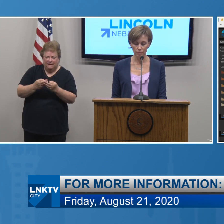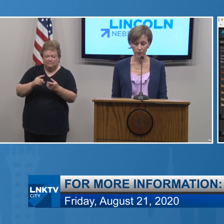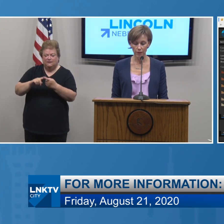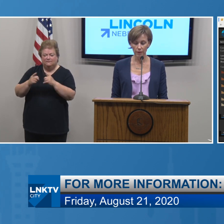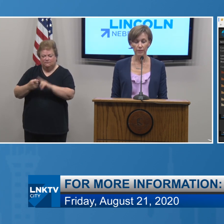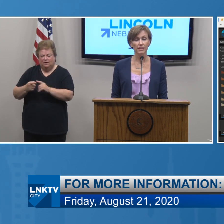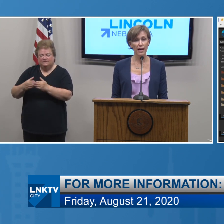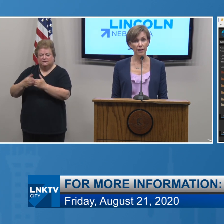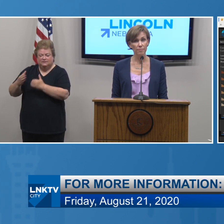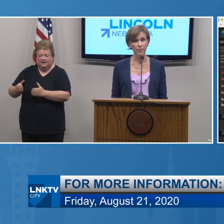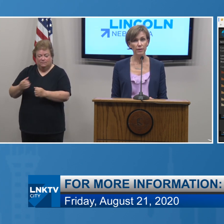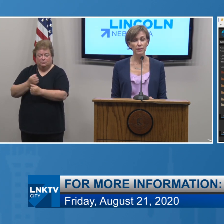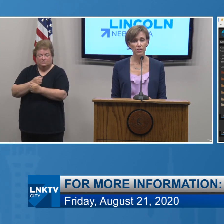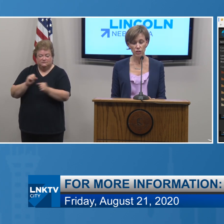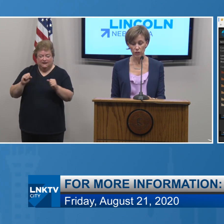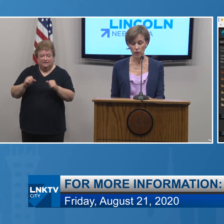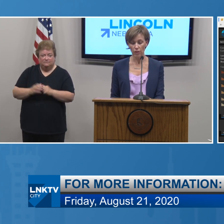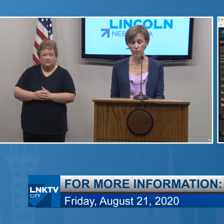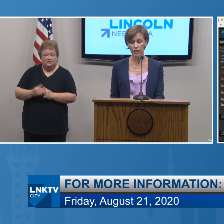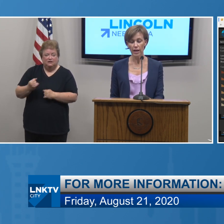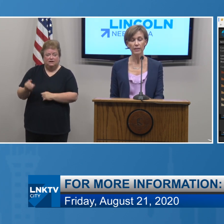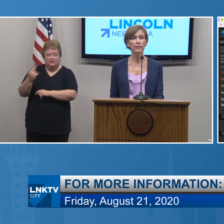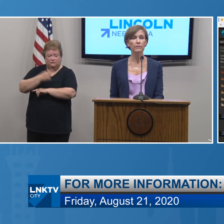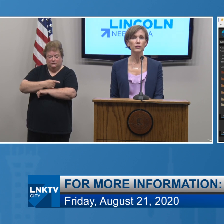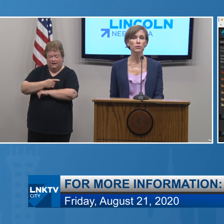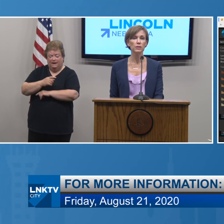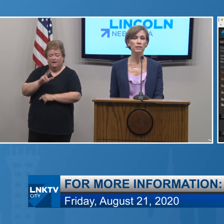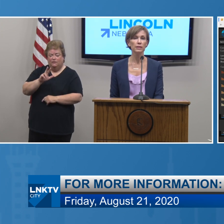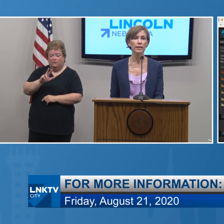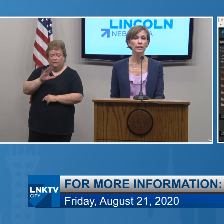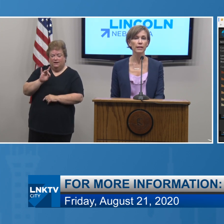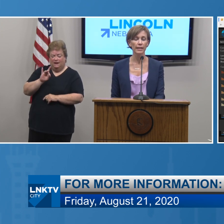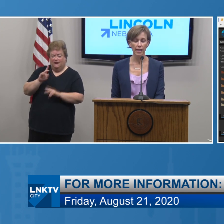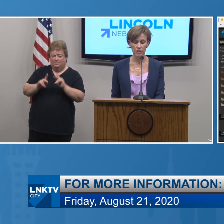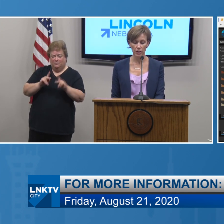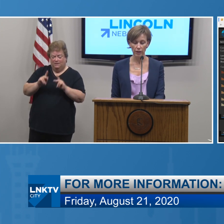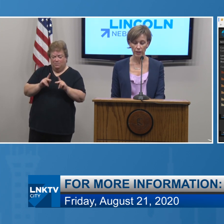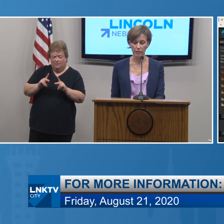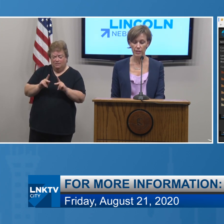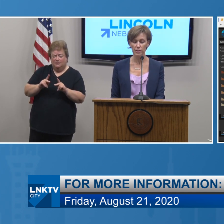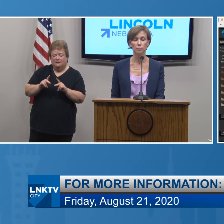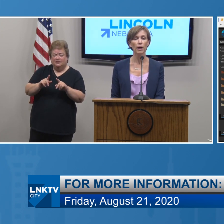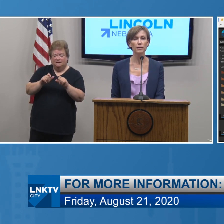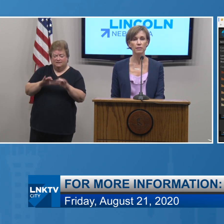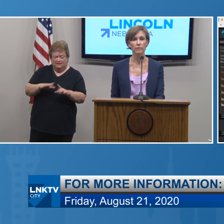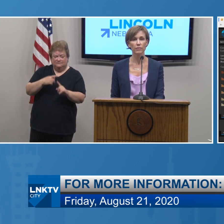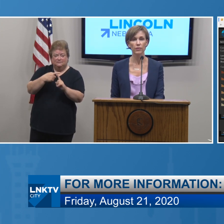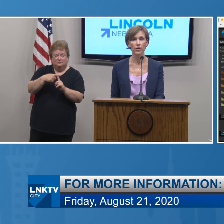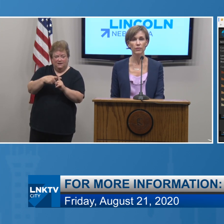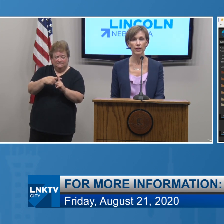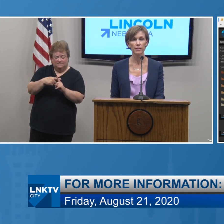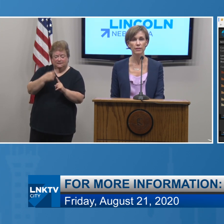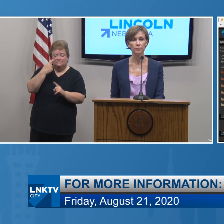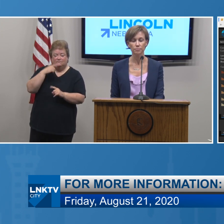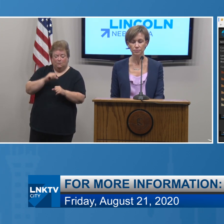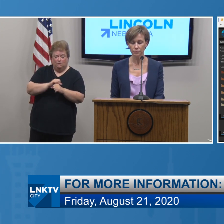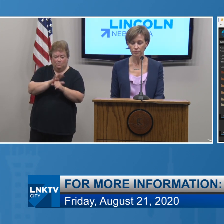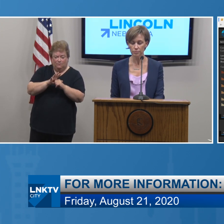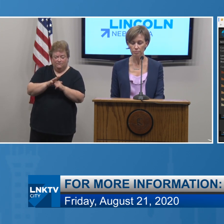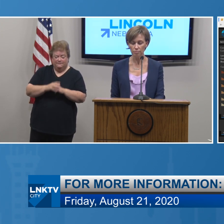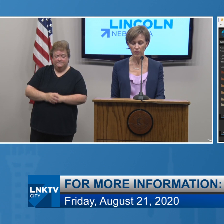safe. Today, an additional 38 individuals in Lincoln and Lancaster County have tested positive for